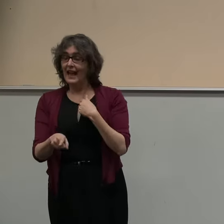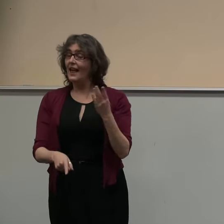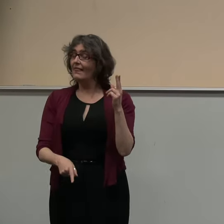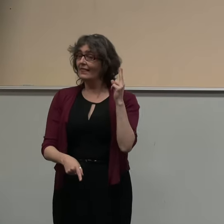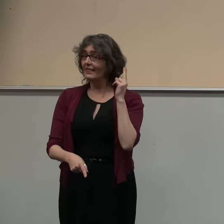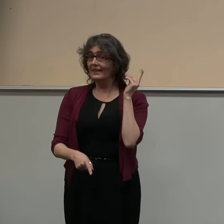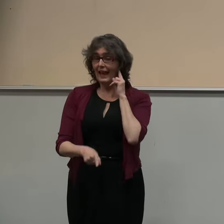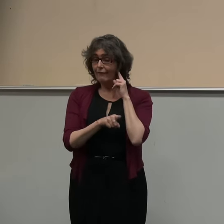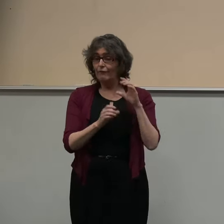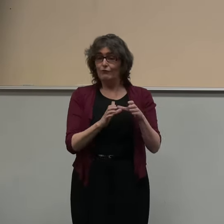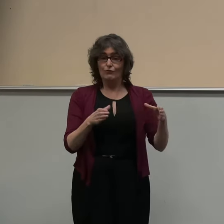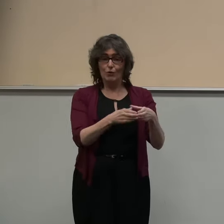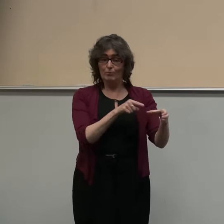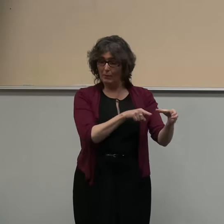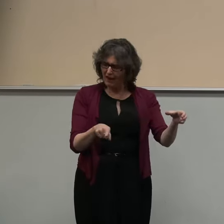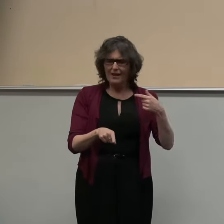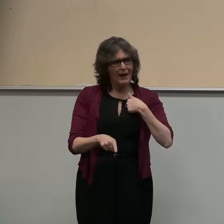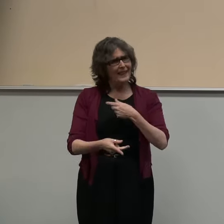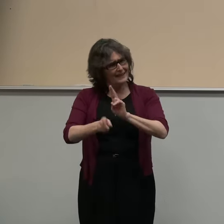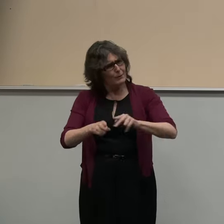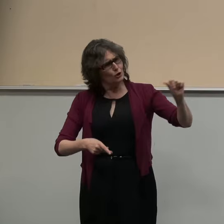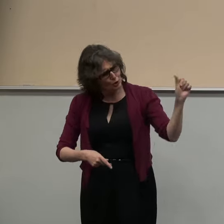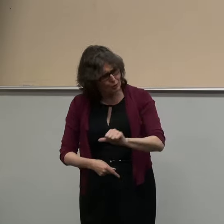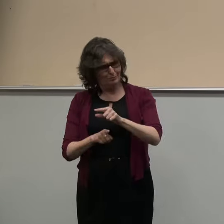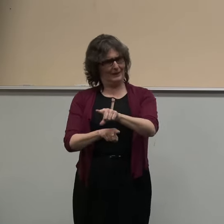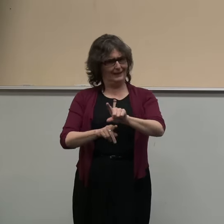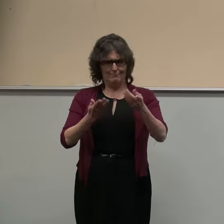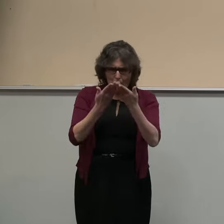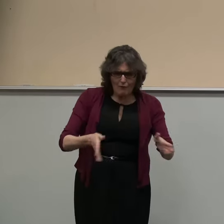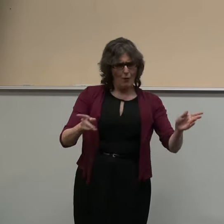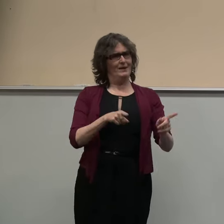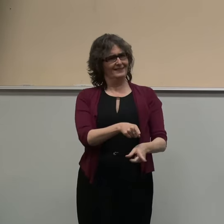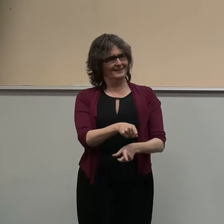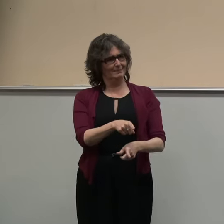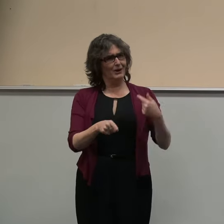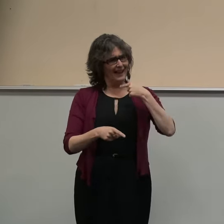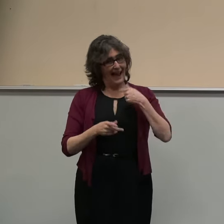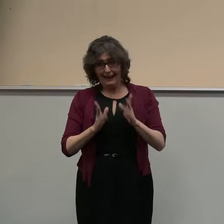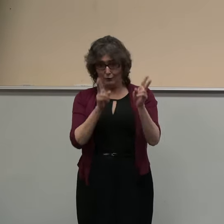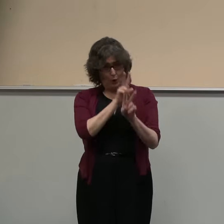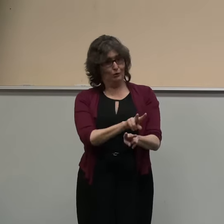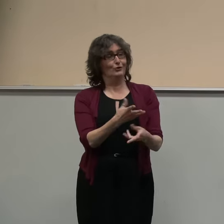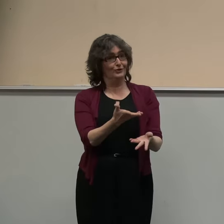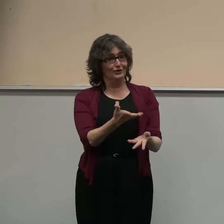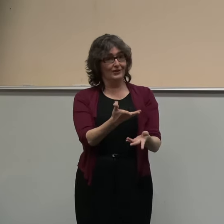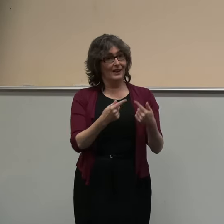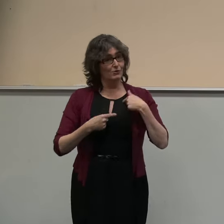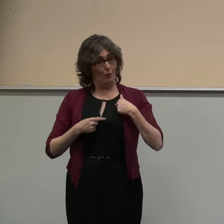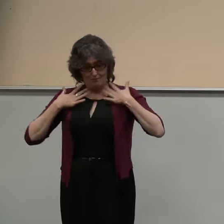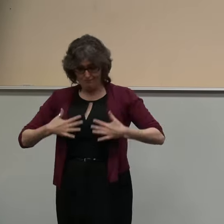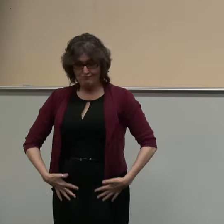is, that's a performance. That's the performance I'm looking at. So if you do it like a conference, all in black, quite